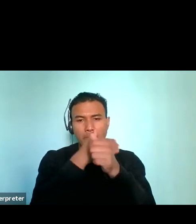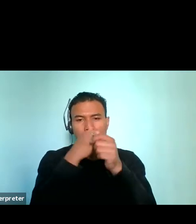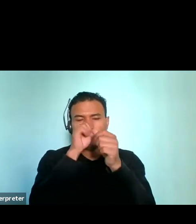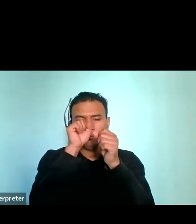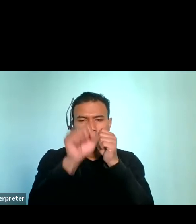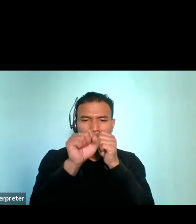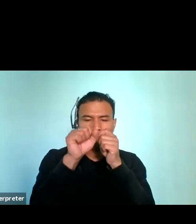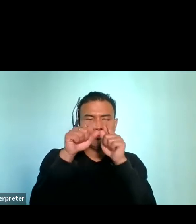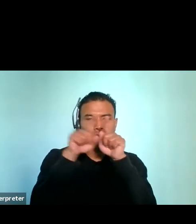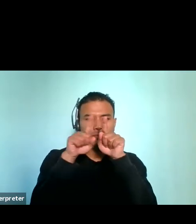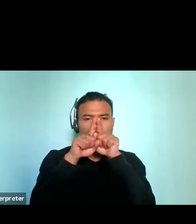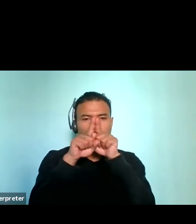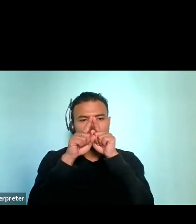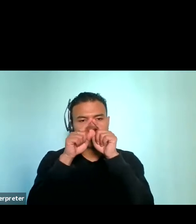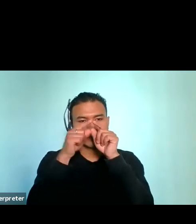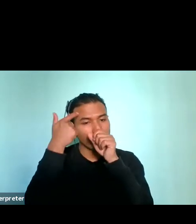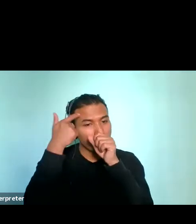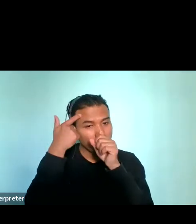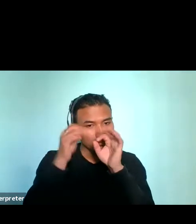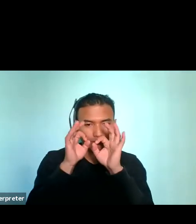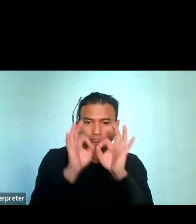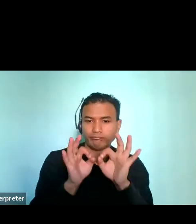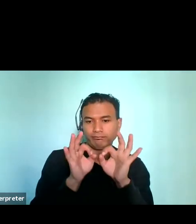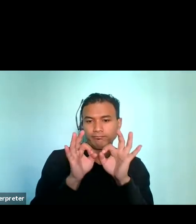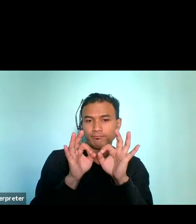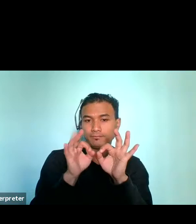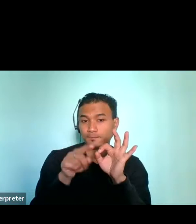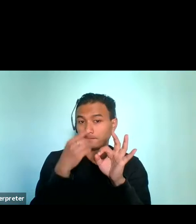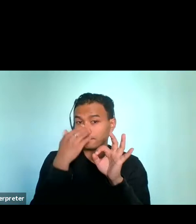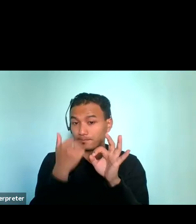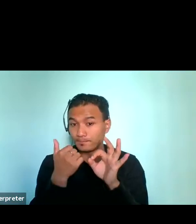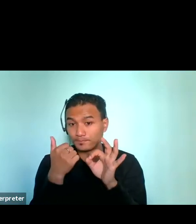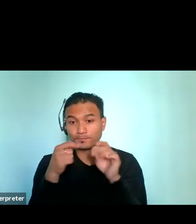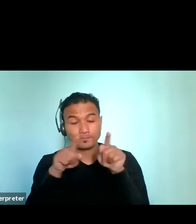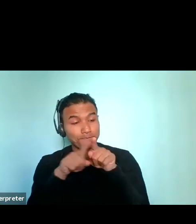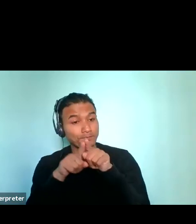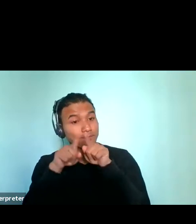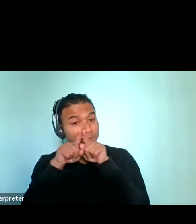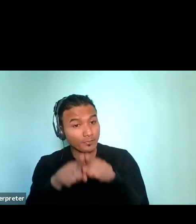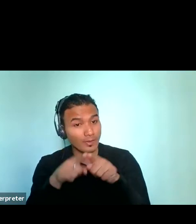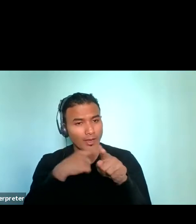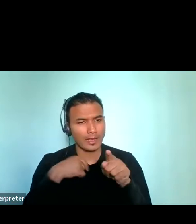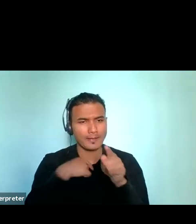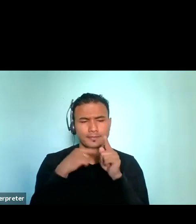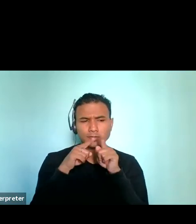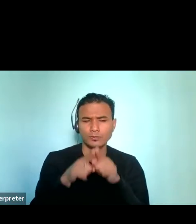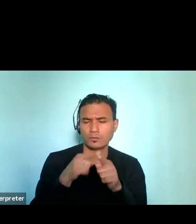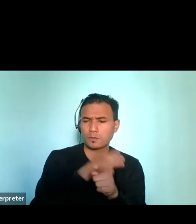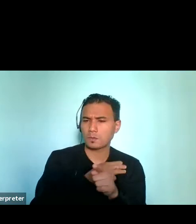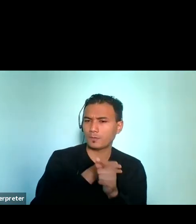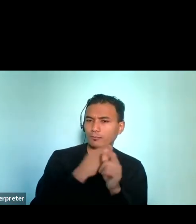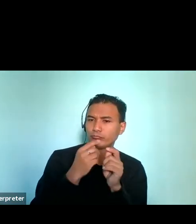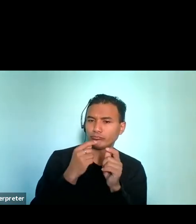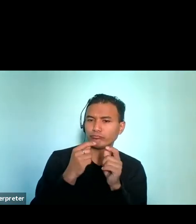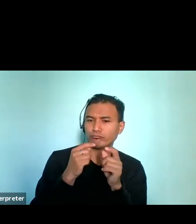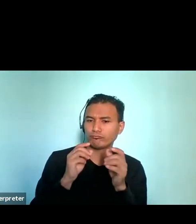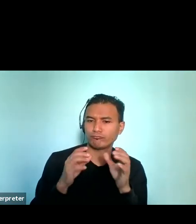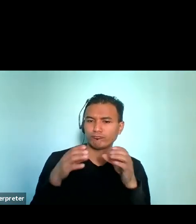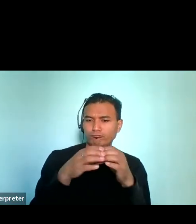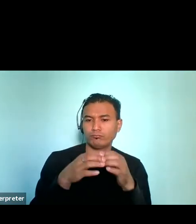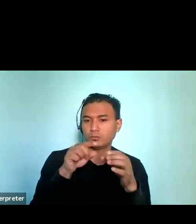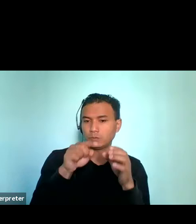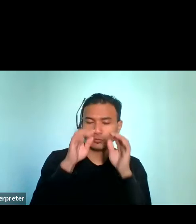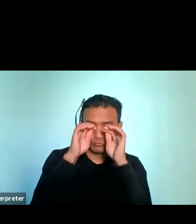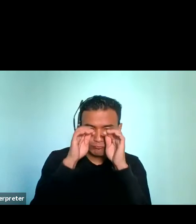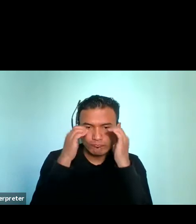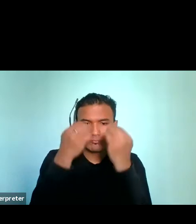they have easy access to knowledge. And also we have a human chain for the protection